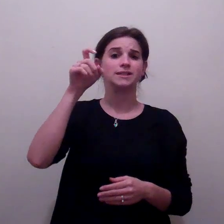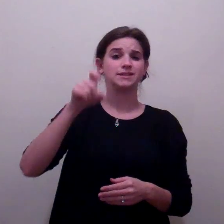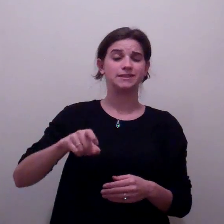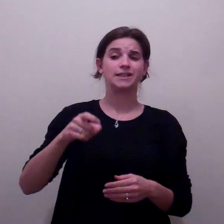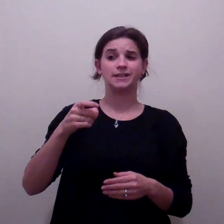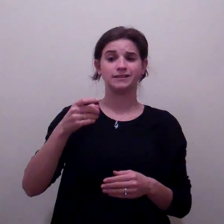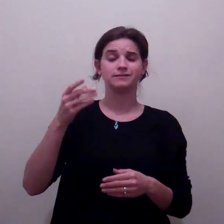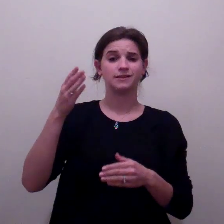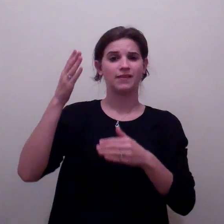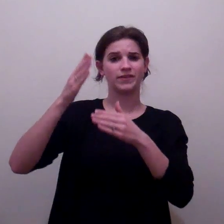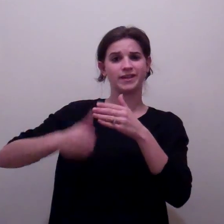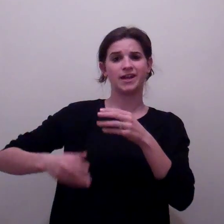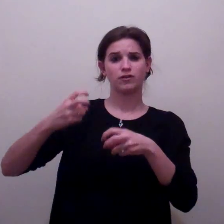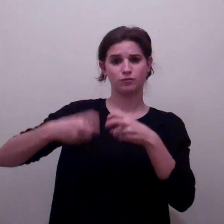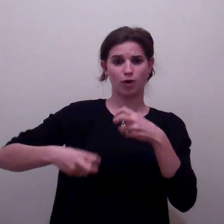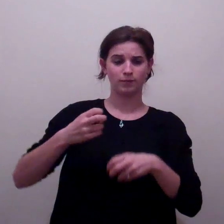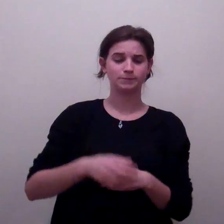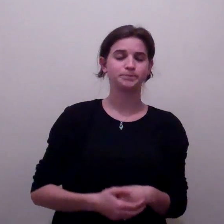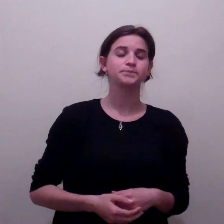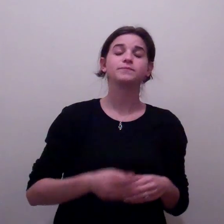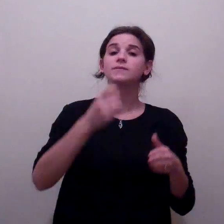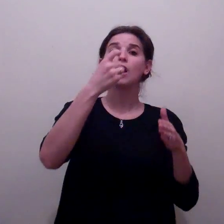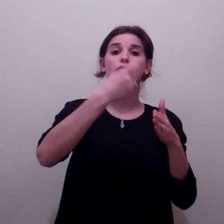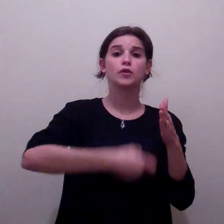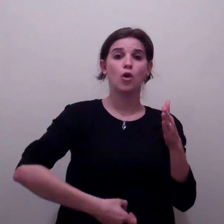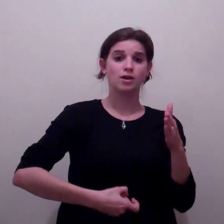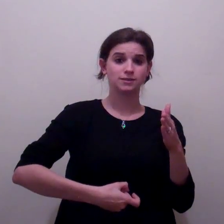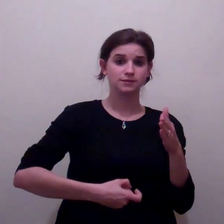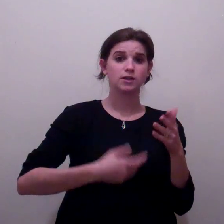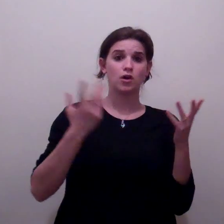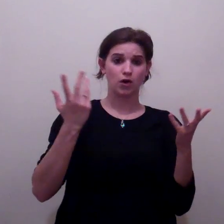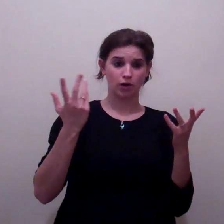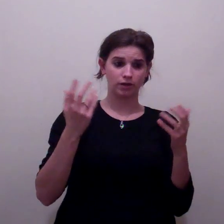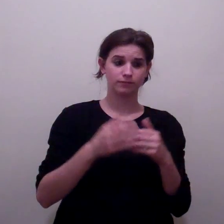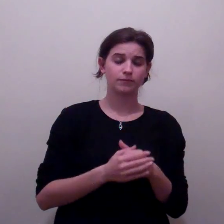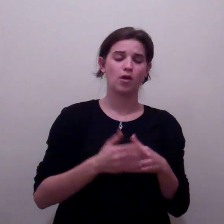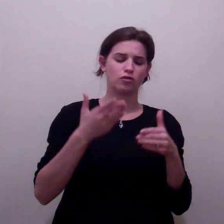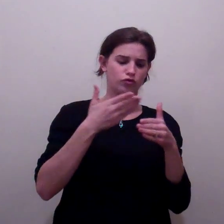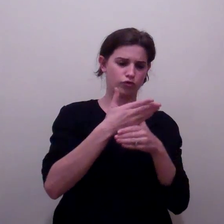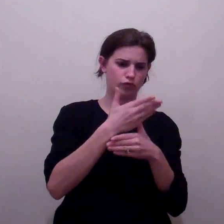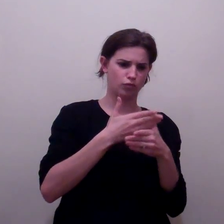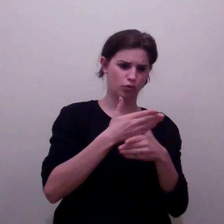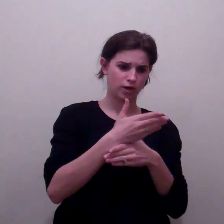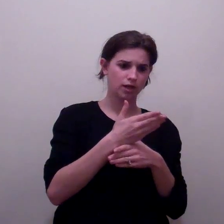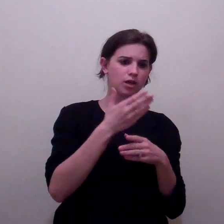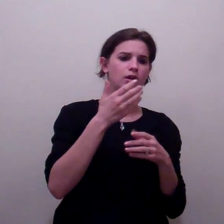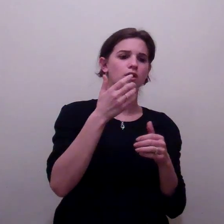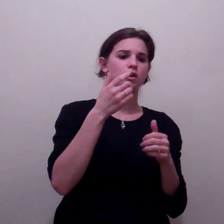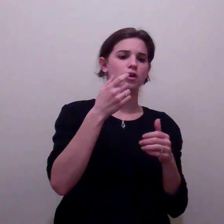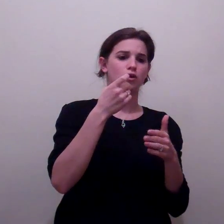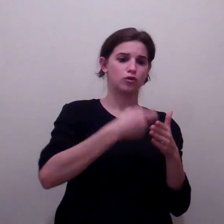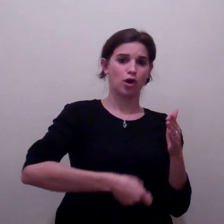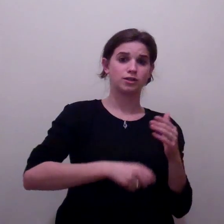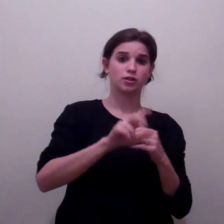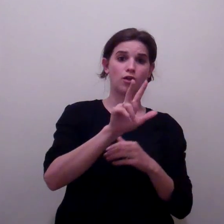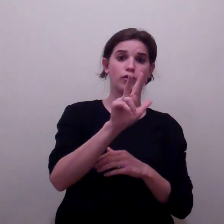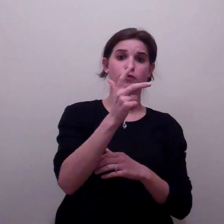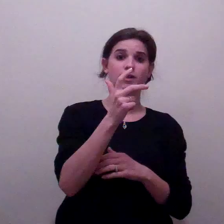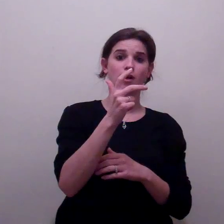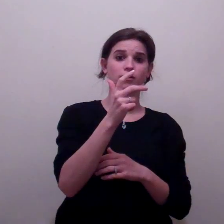costs of the material are, let's see, the wood costs $3 per square foot, and the